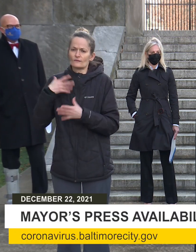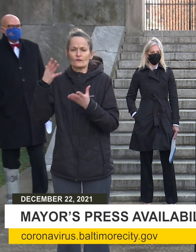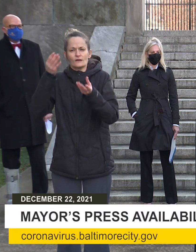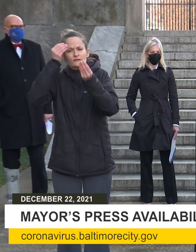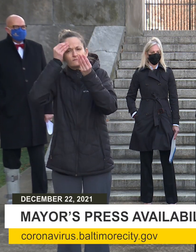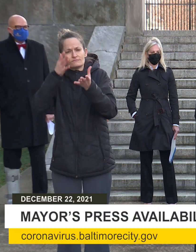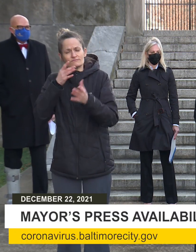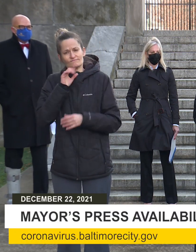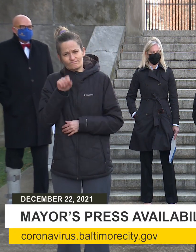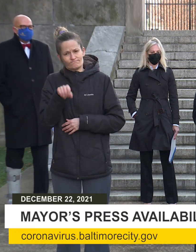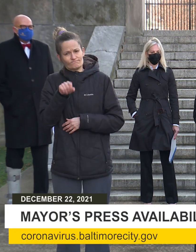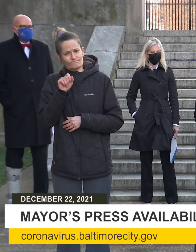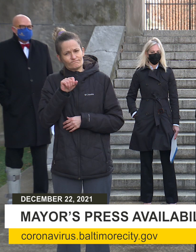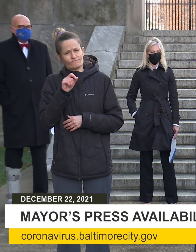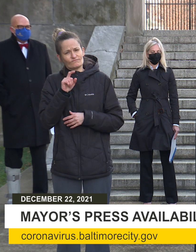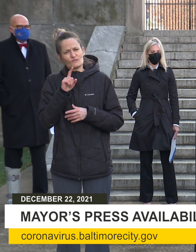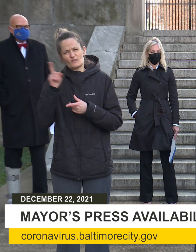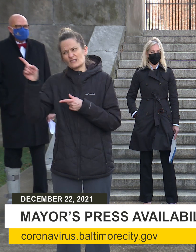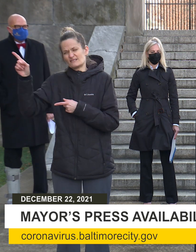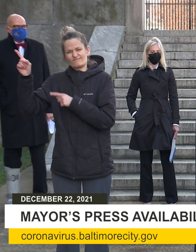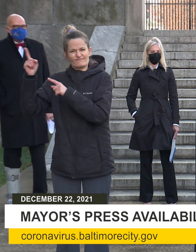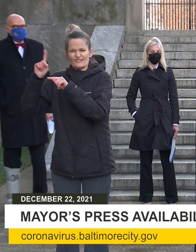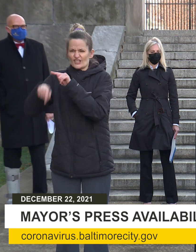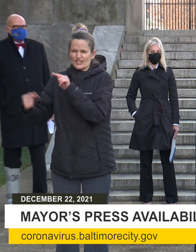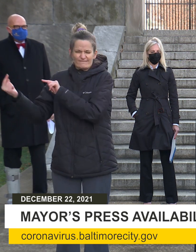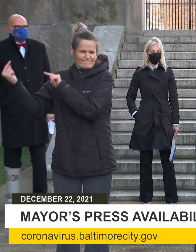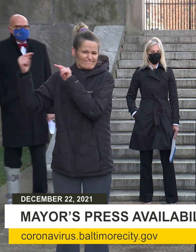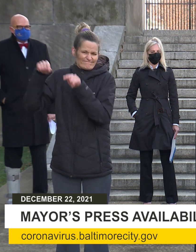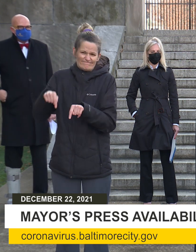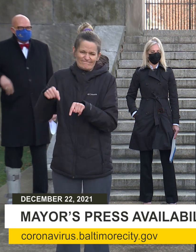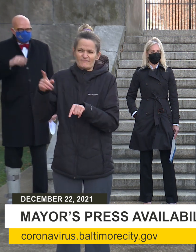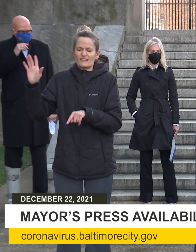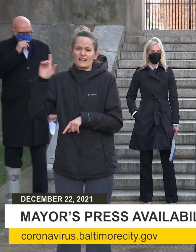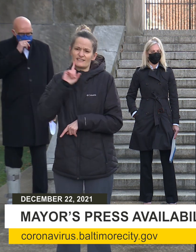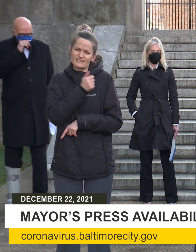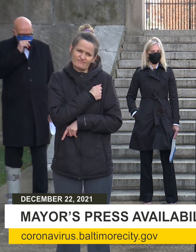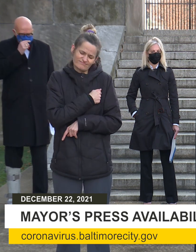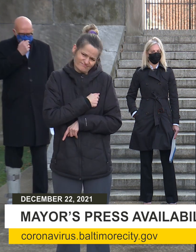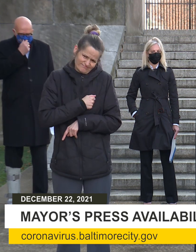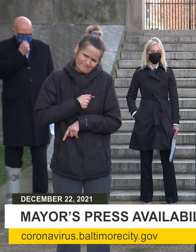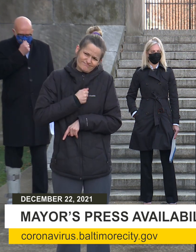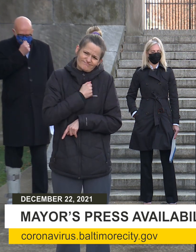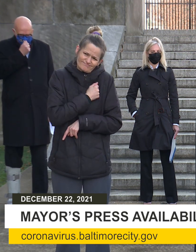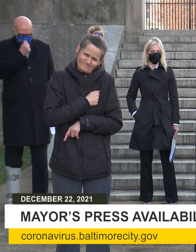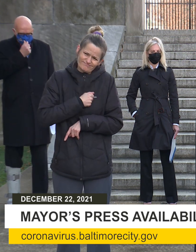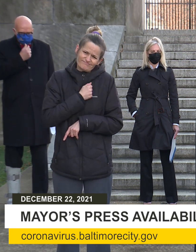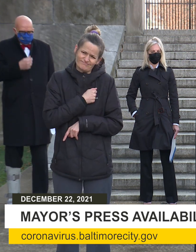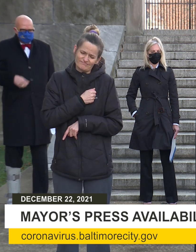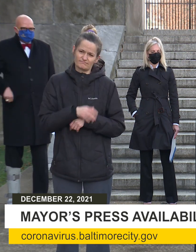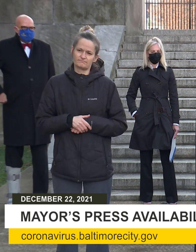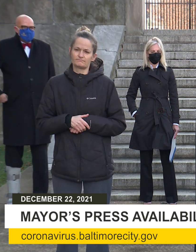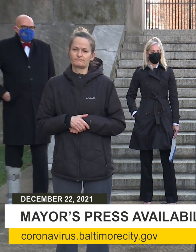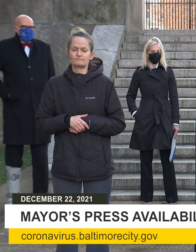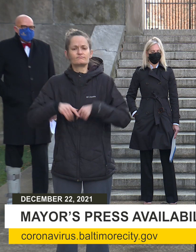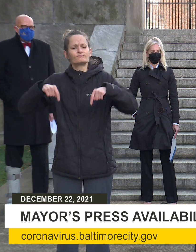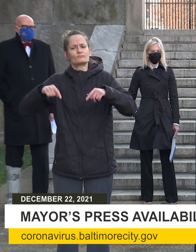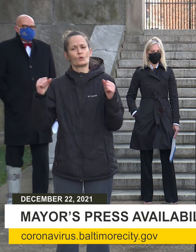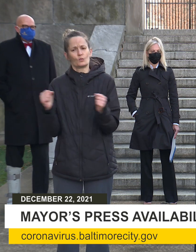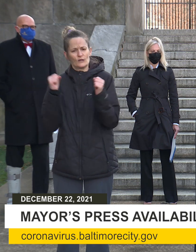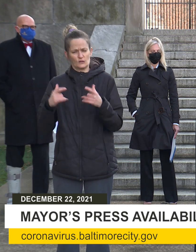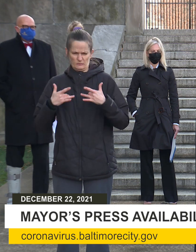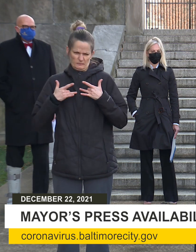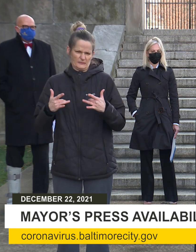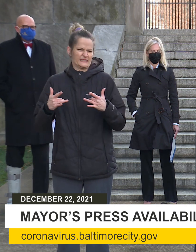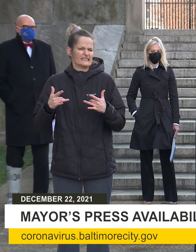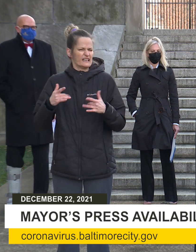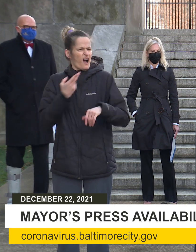to attend this important update. Every winter, it is normal for hospitals to get much busier because, as we all move